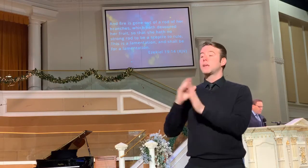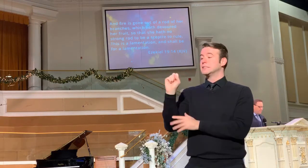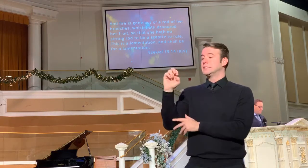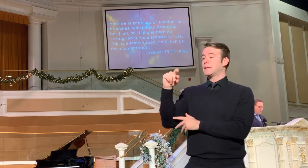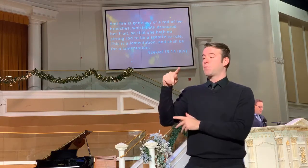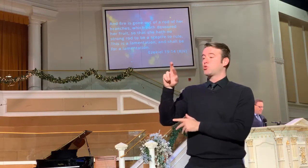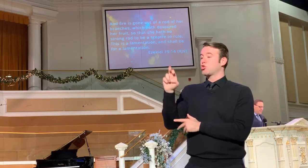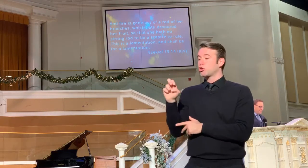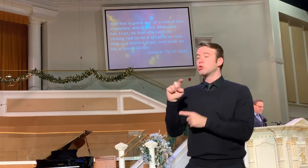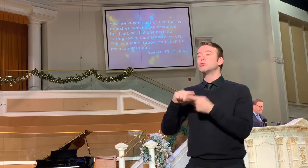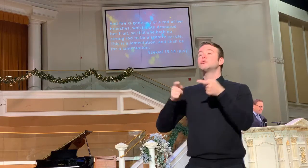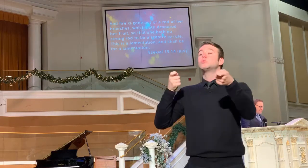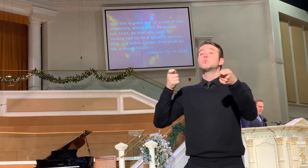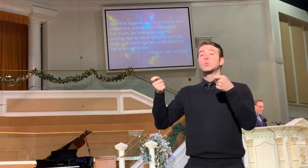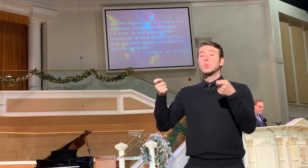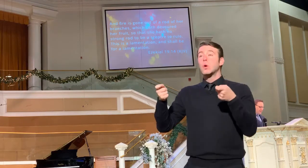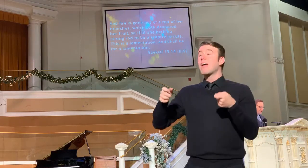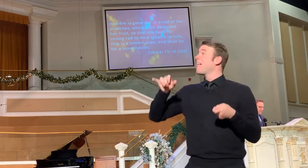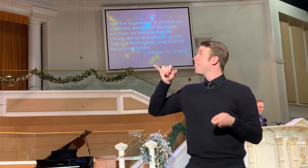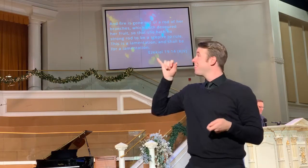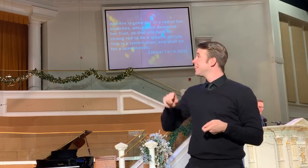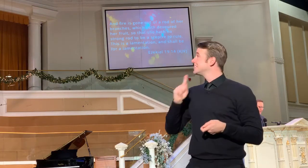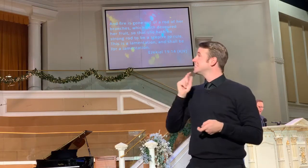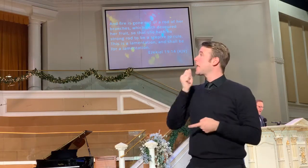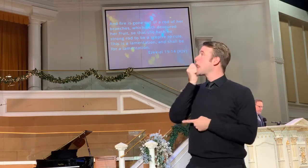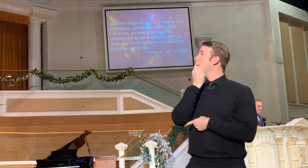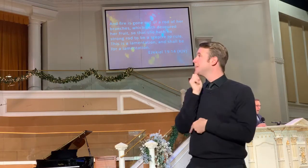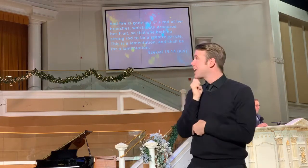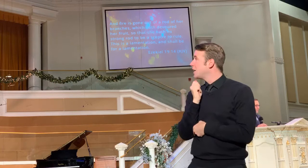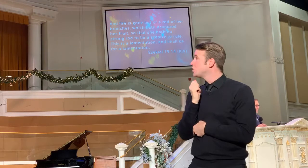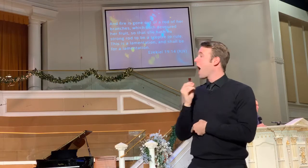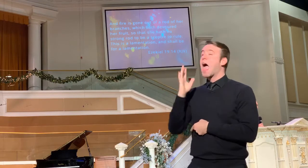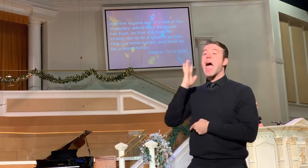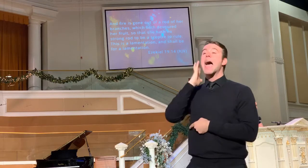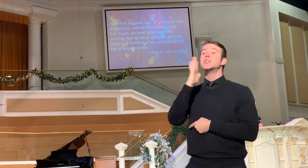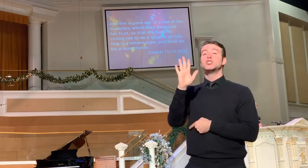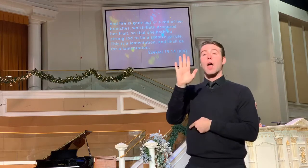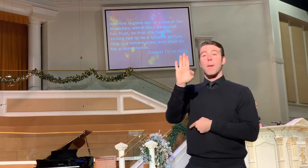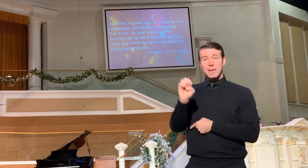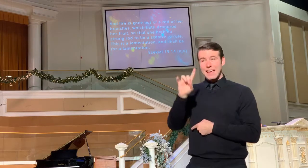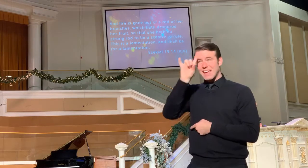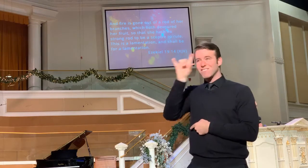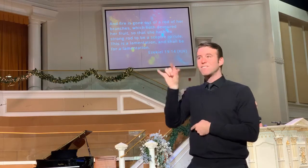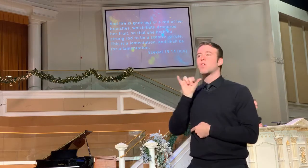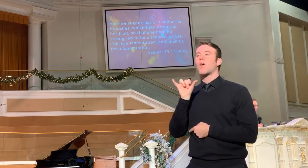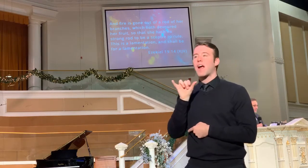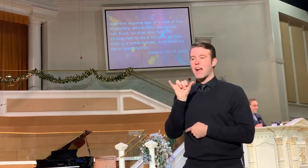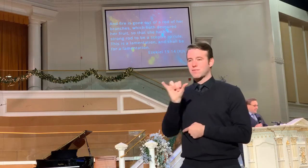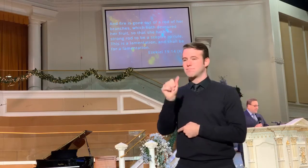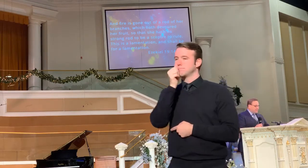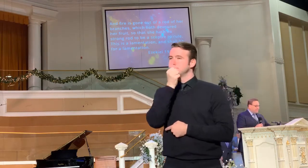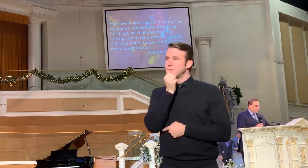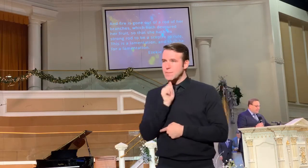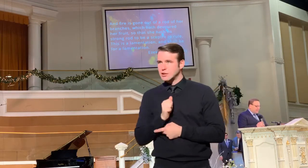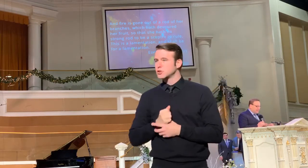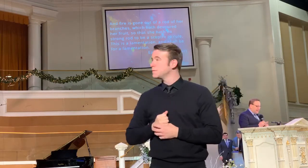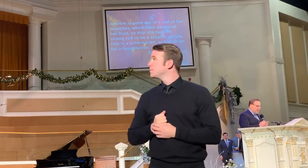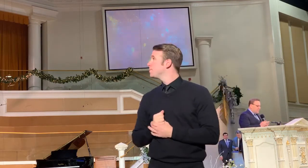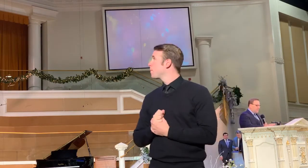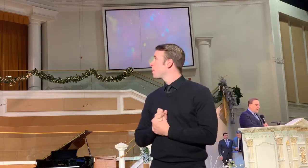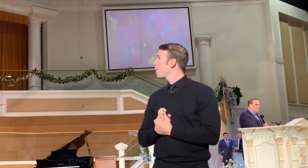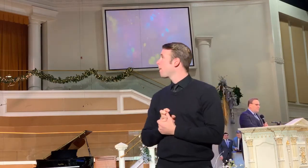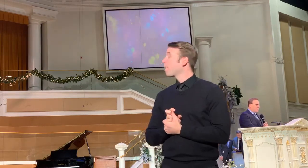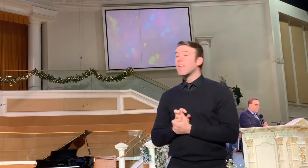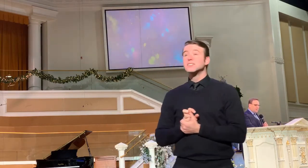to rule. This is a lamentation, and shall be for a lamentation.